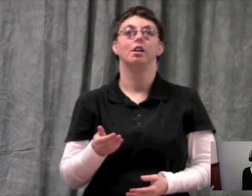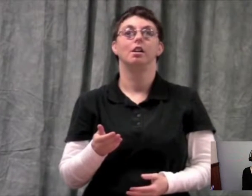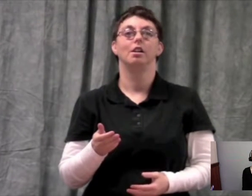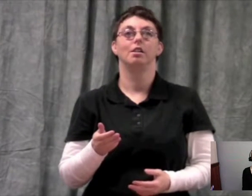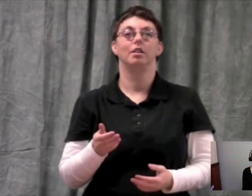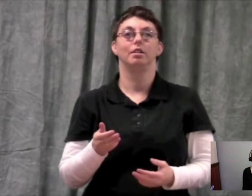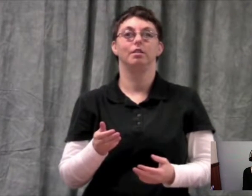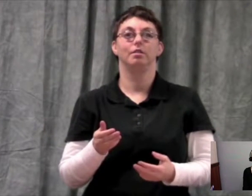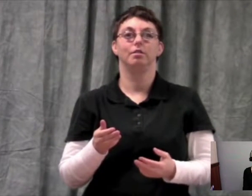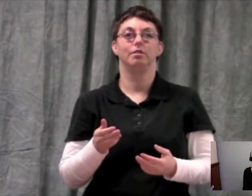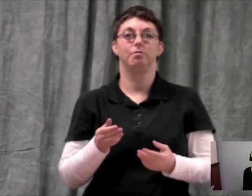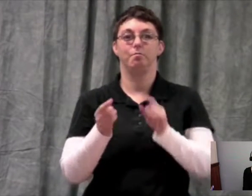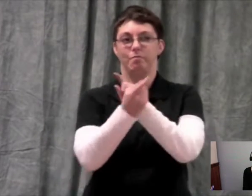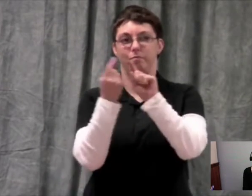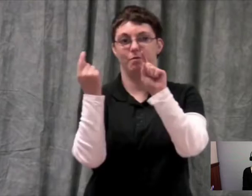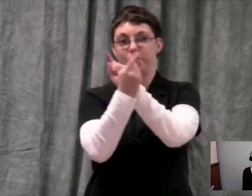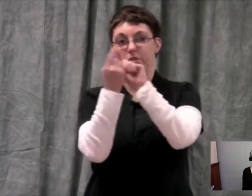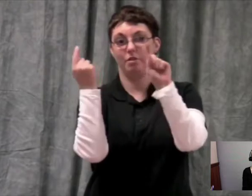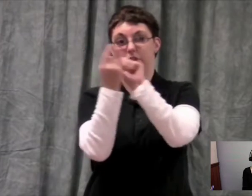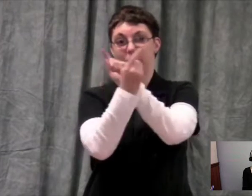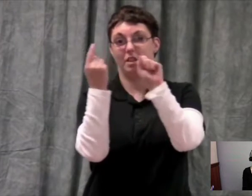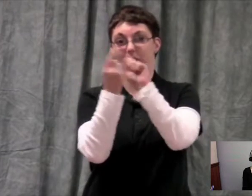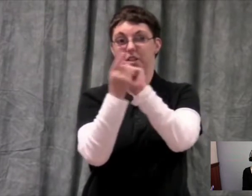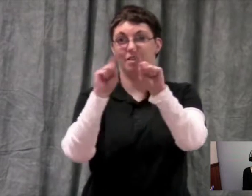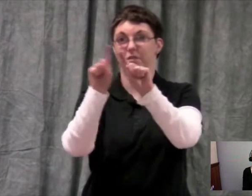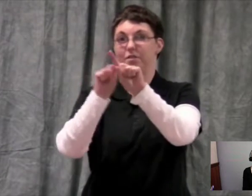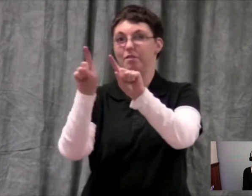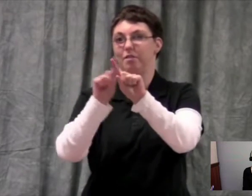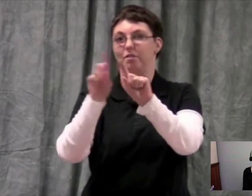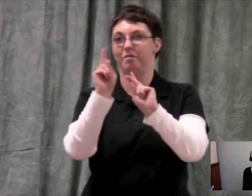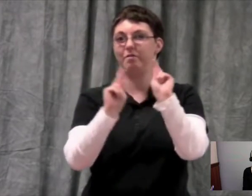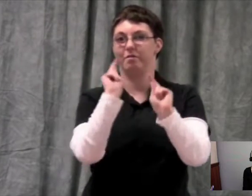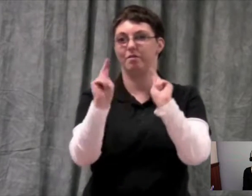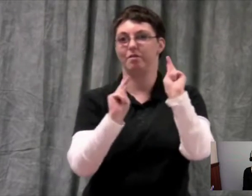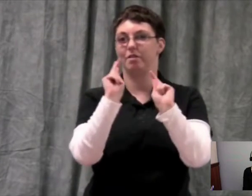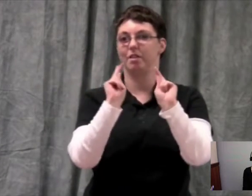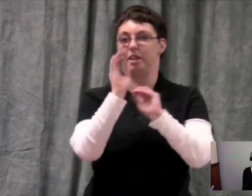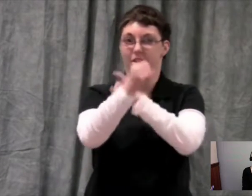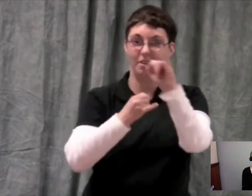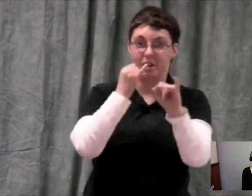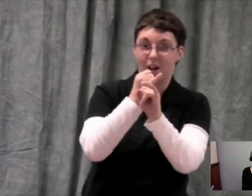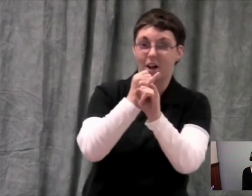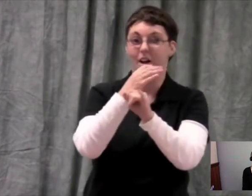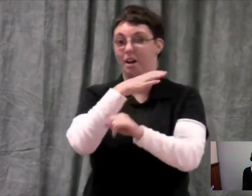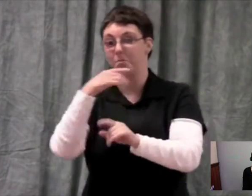Another thing is that I enjoy is I really meeting a lot of different people, both internationally as well as other people in